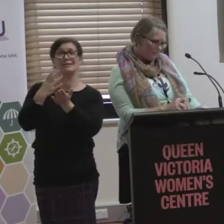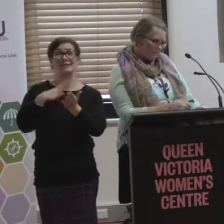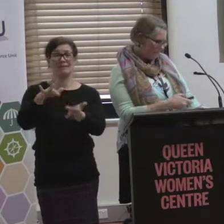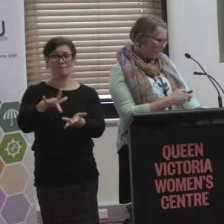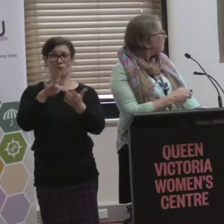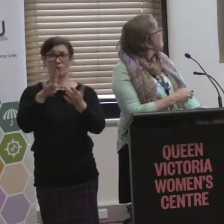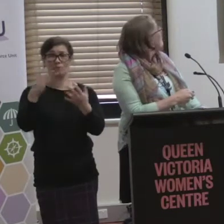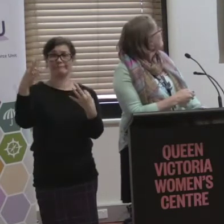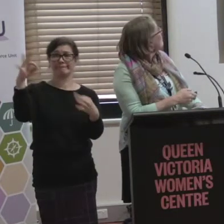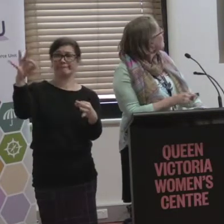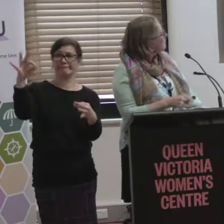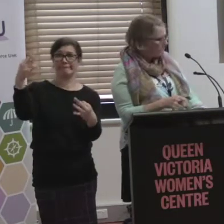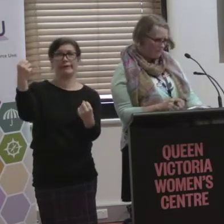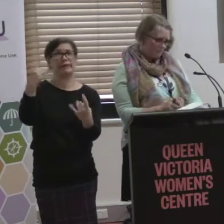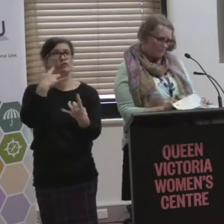formalised.